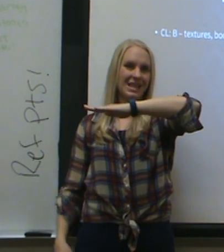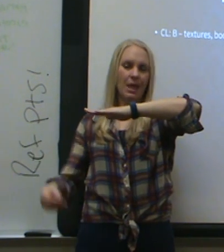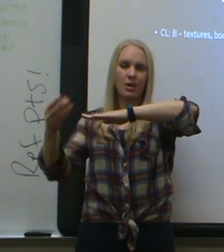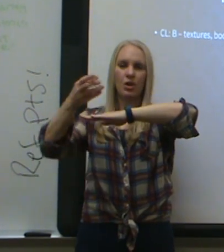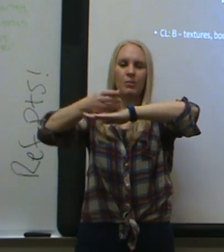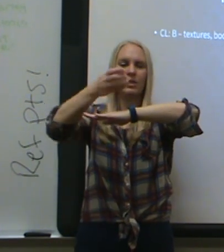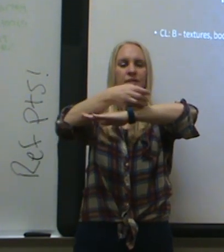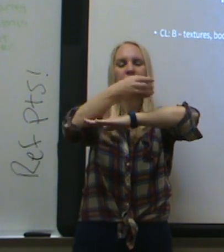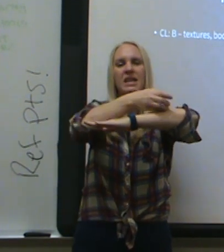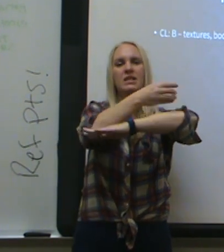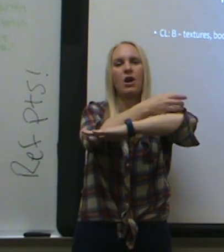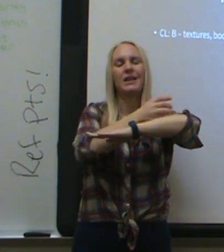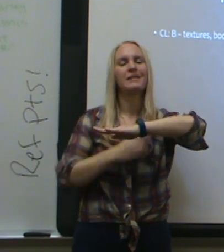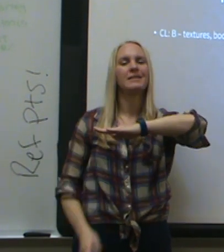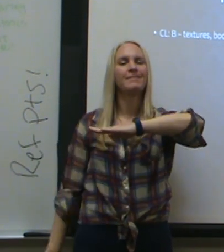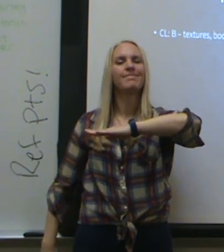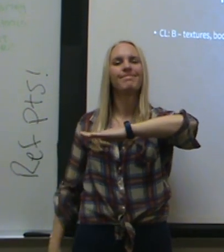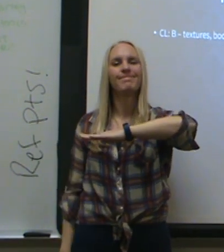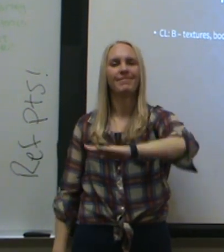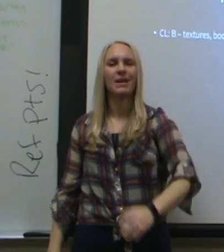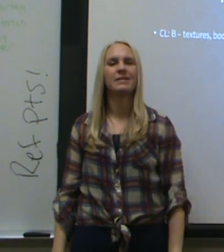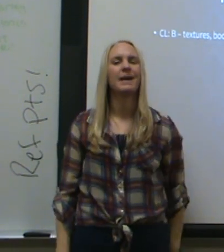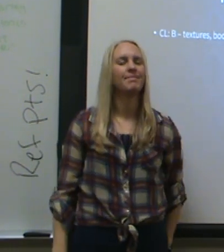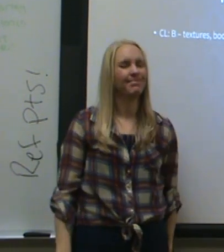And then you can put different things on it. How's that?